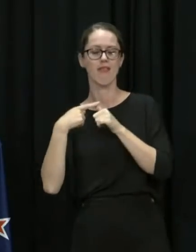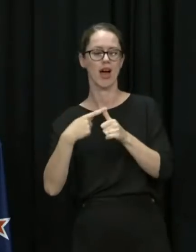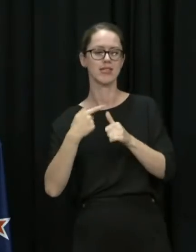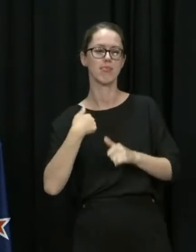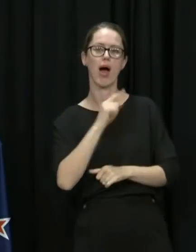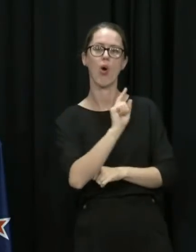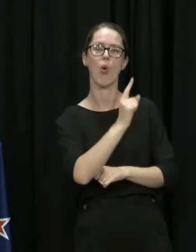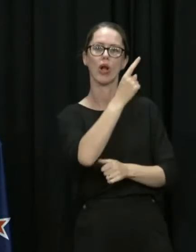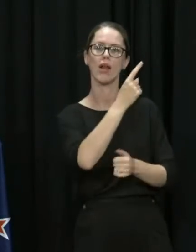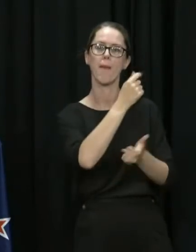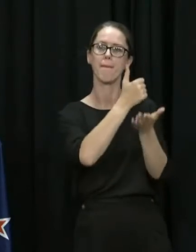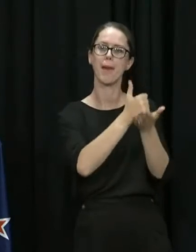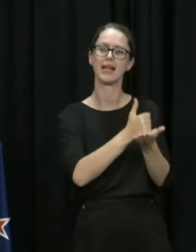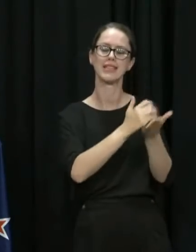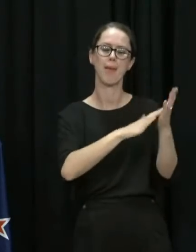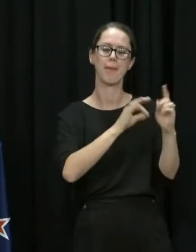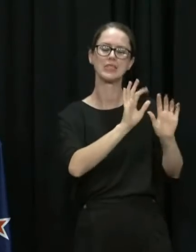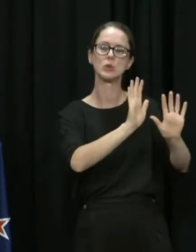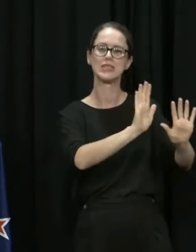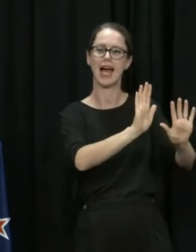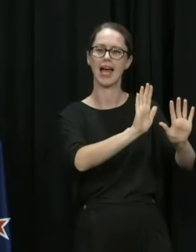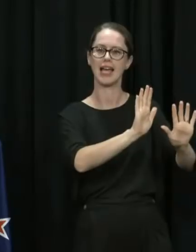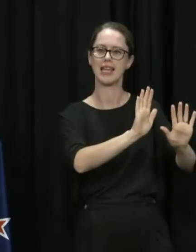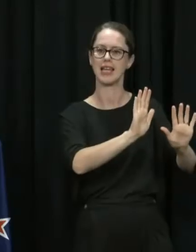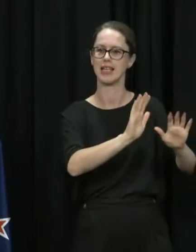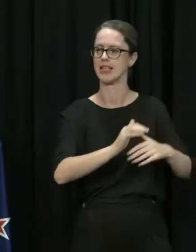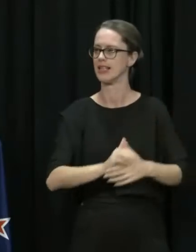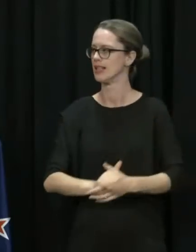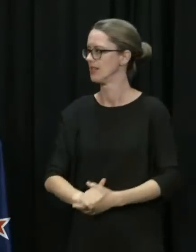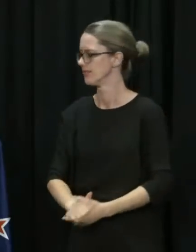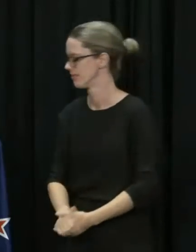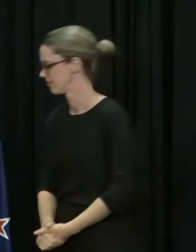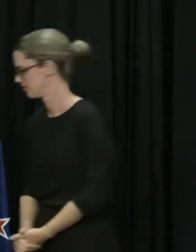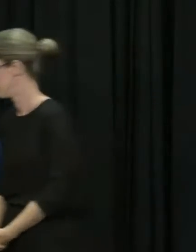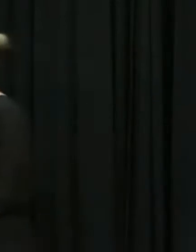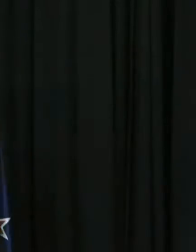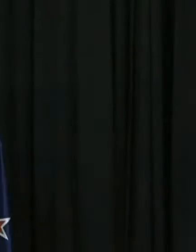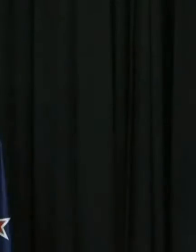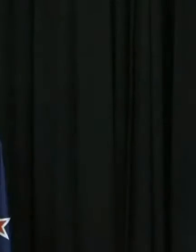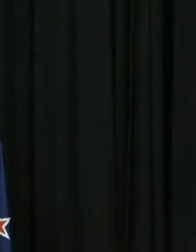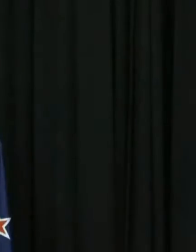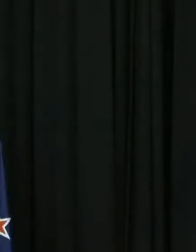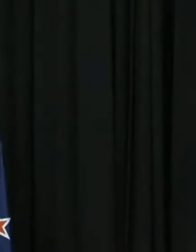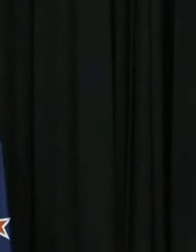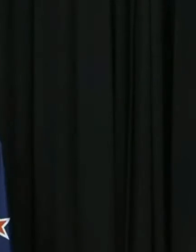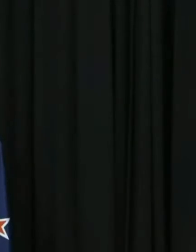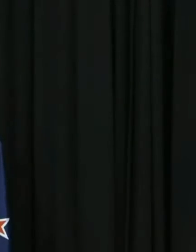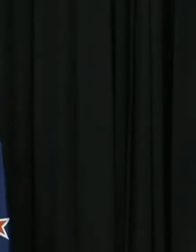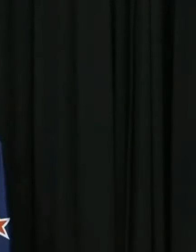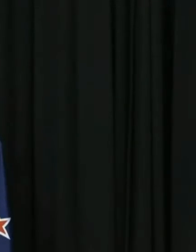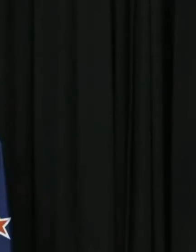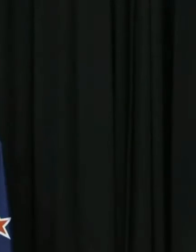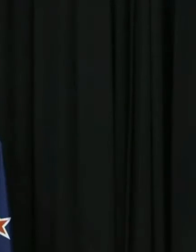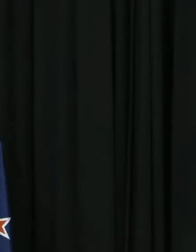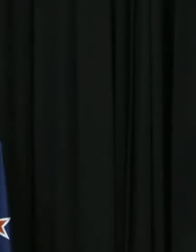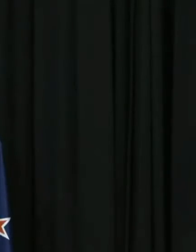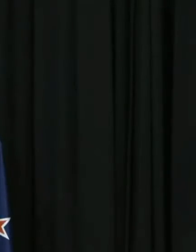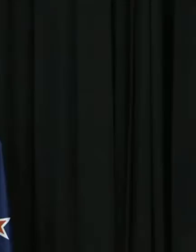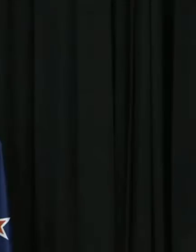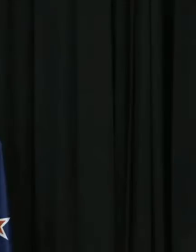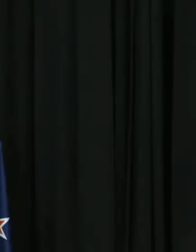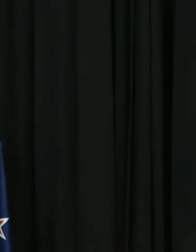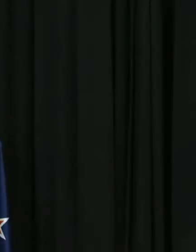my Auckland-based members to stay where they are. Any discussions about economic support for businesses that will have to close in Auckland?